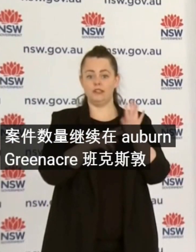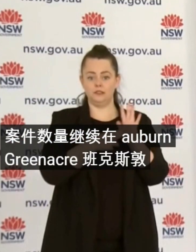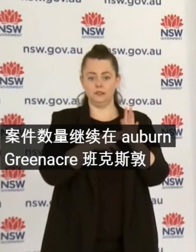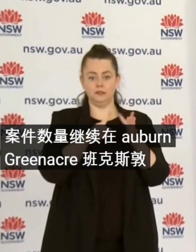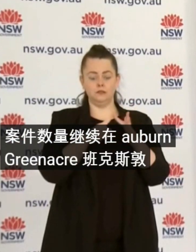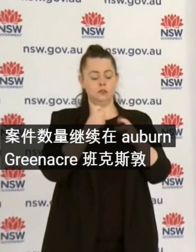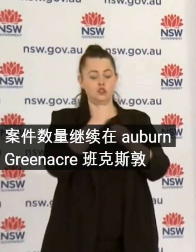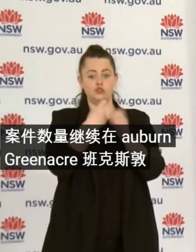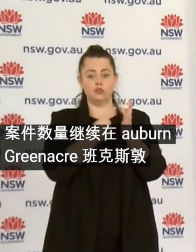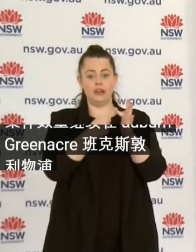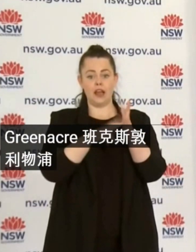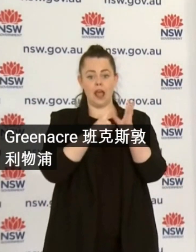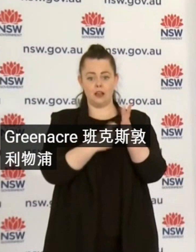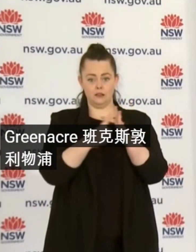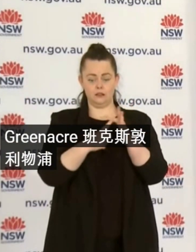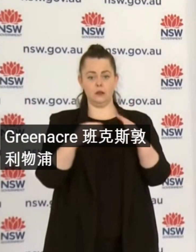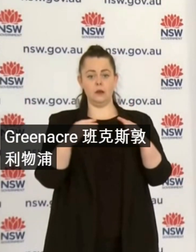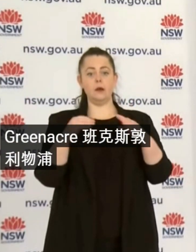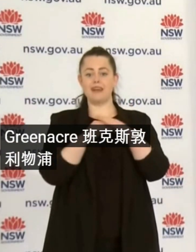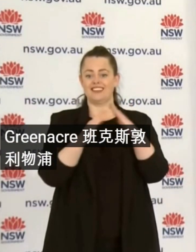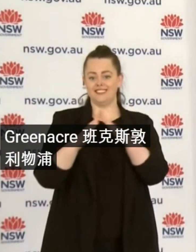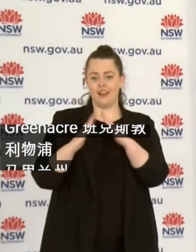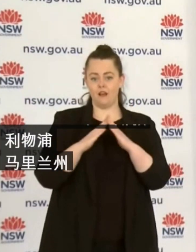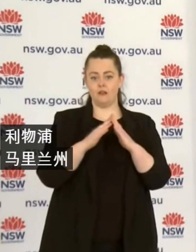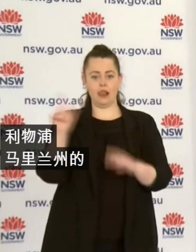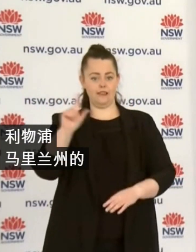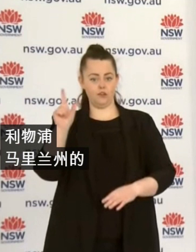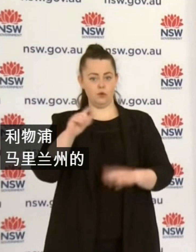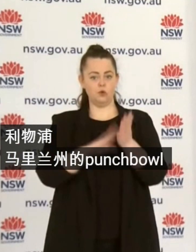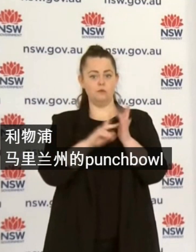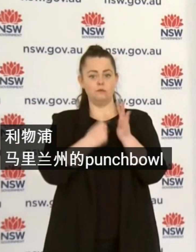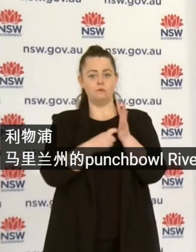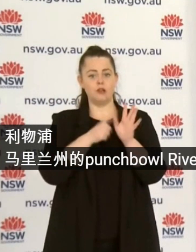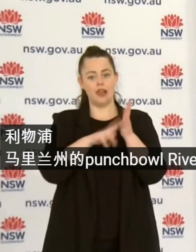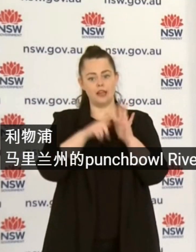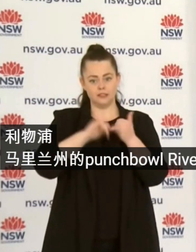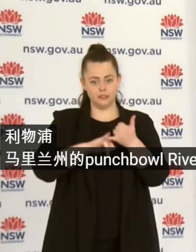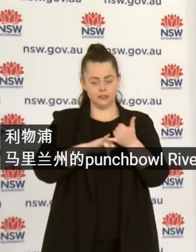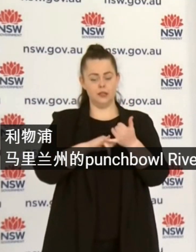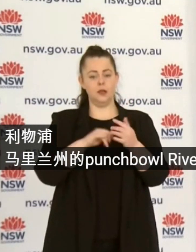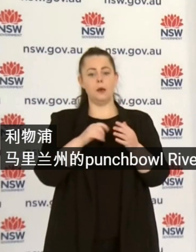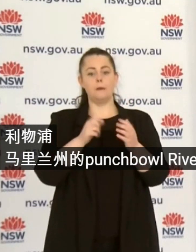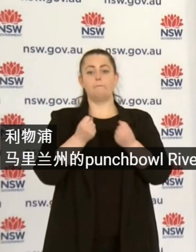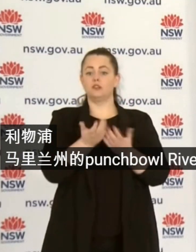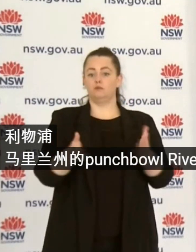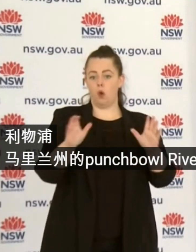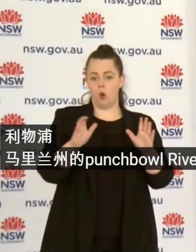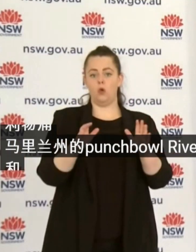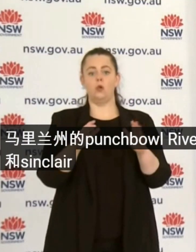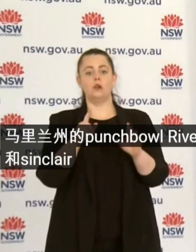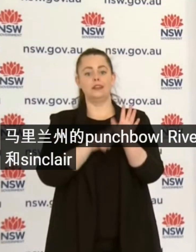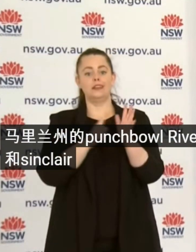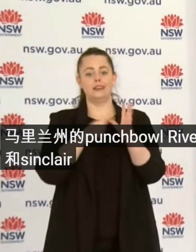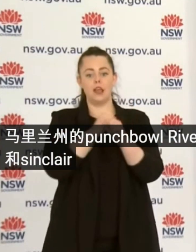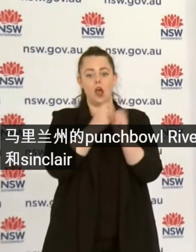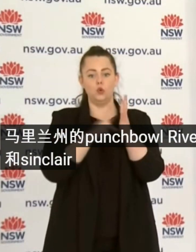Greenacre, Bankstown, Liverpool, Merrylands, Punchbowl, Riverwood, Yagoona, Condell Park and